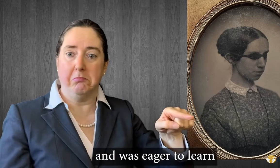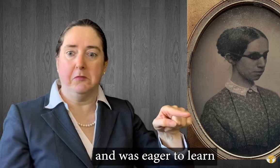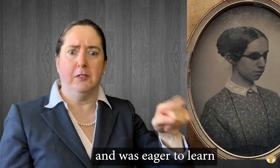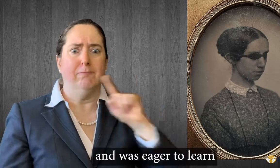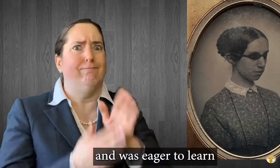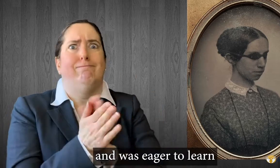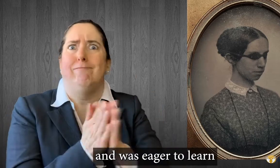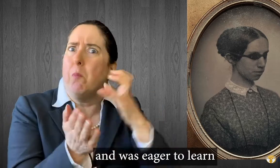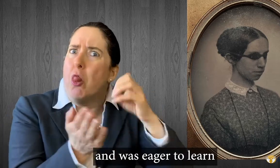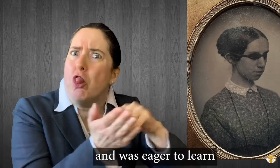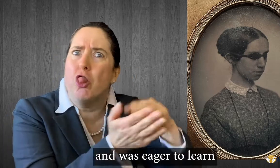and was eager to learn.